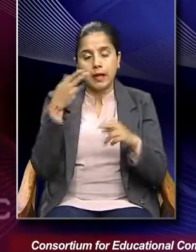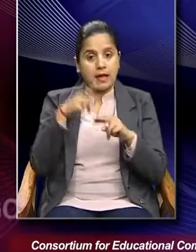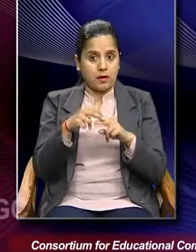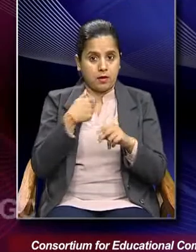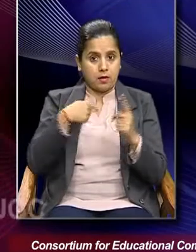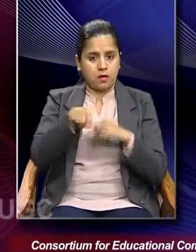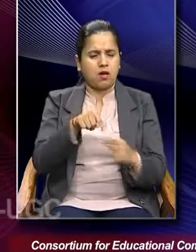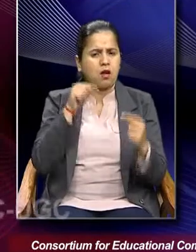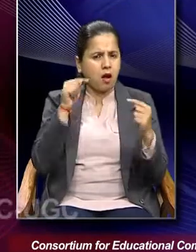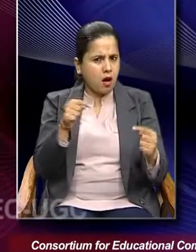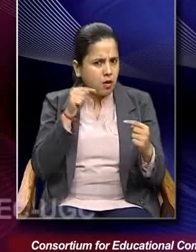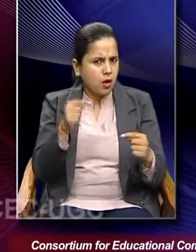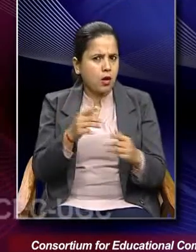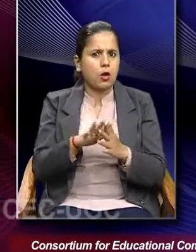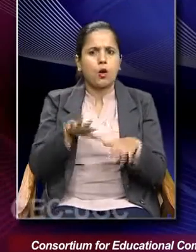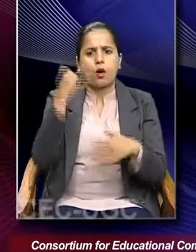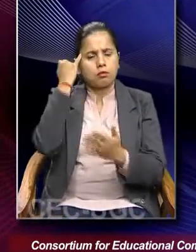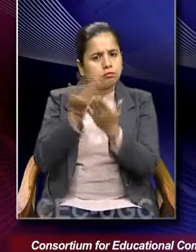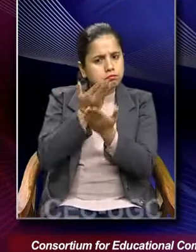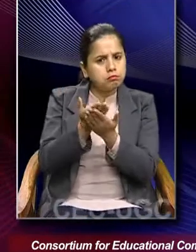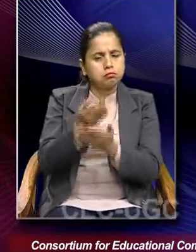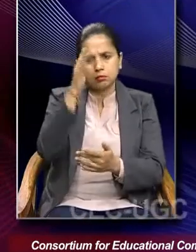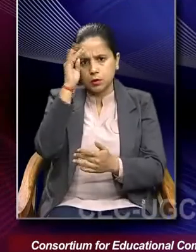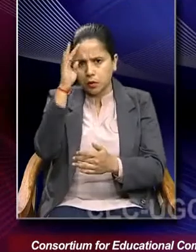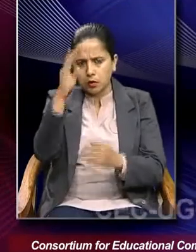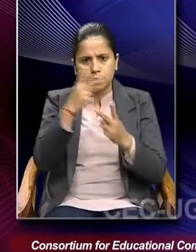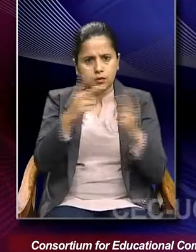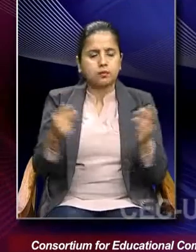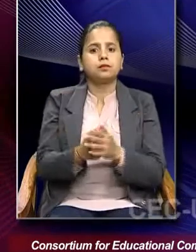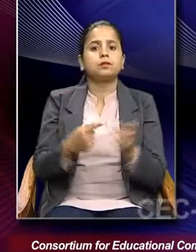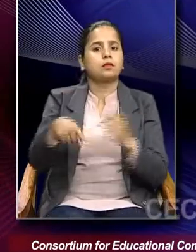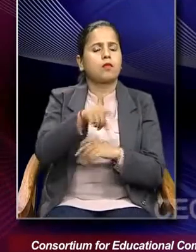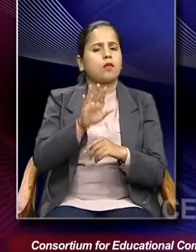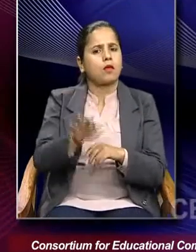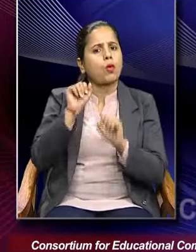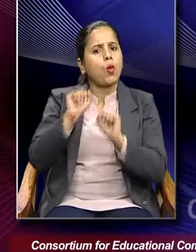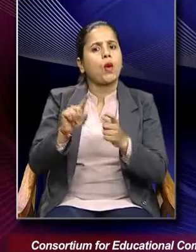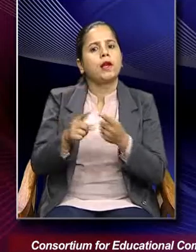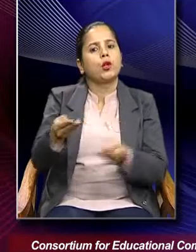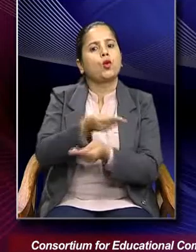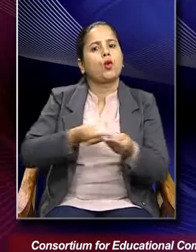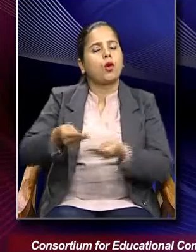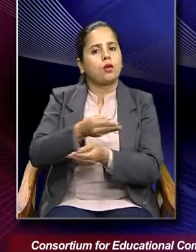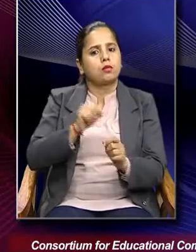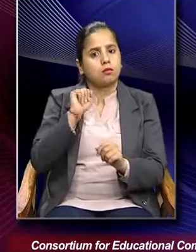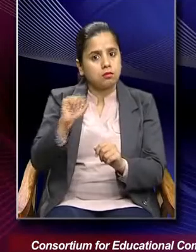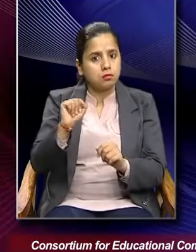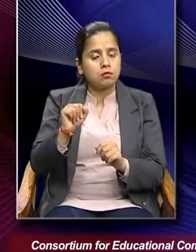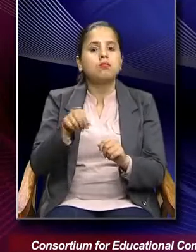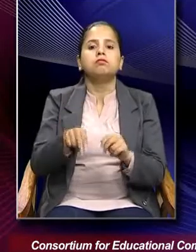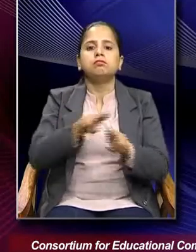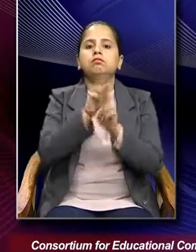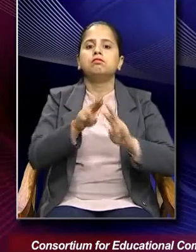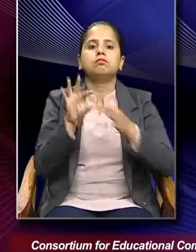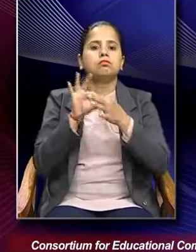the arguments of dependency theorists, then they have a kind of economic critique of international relations